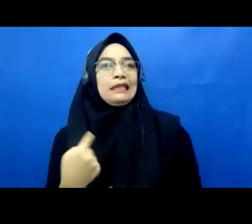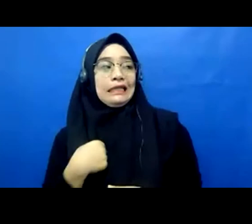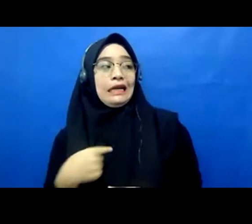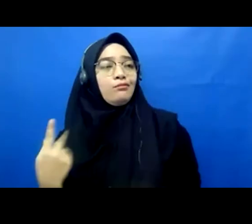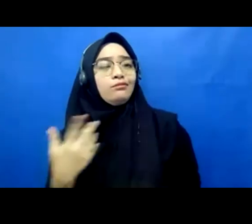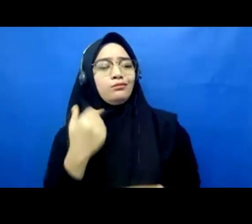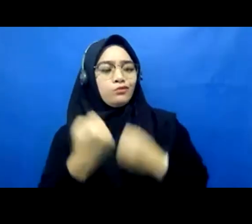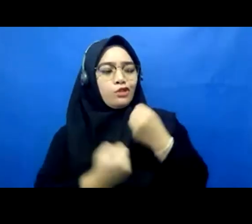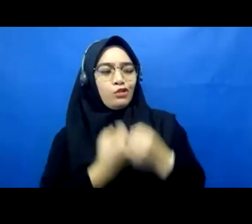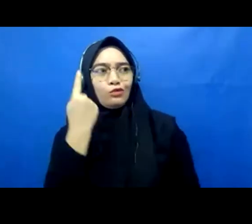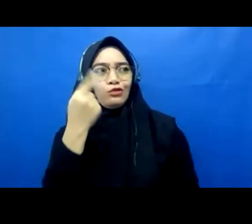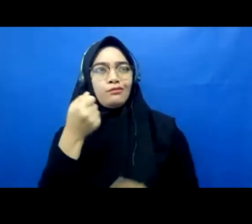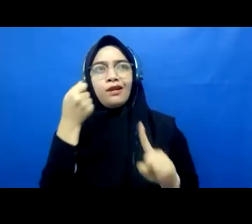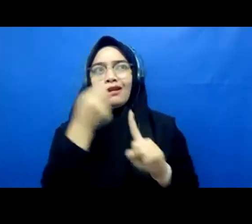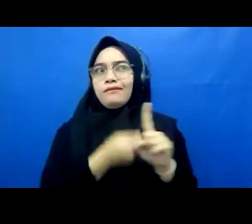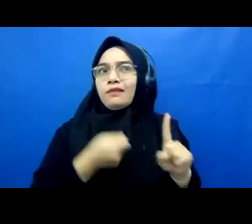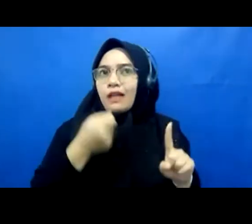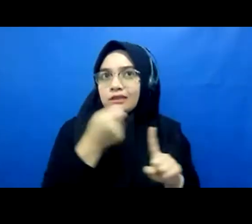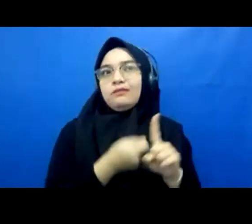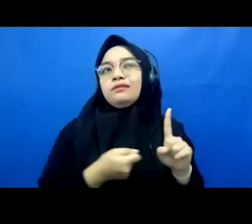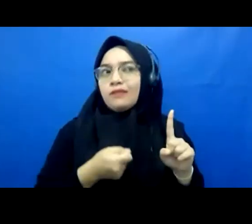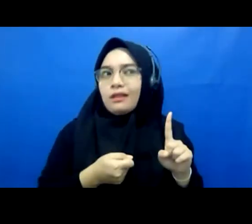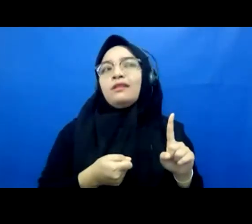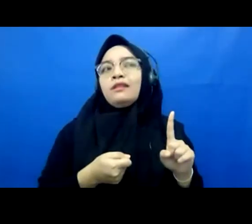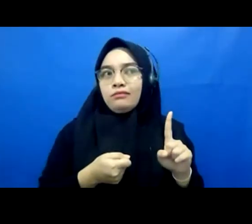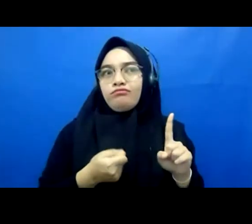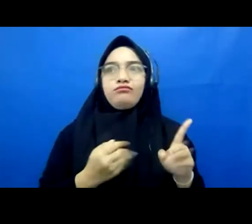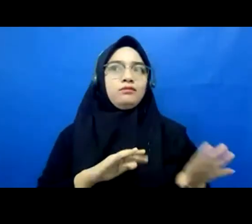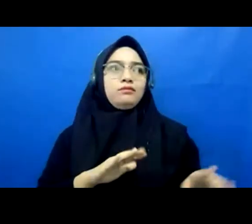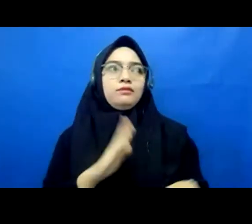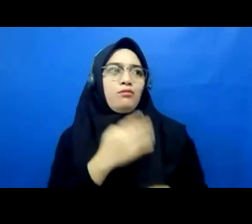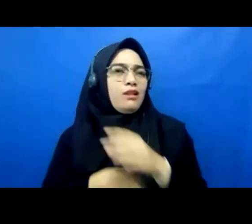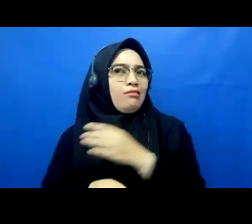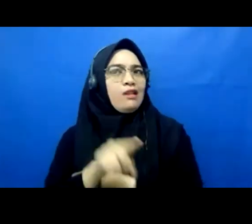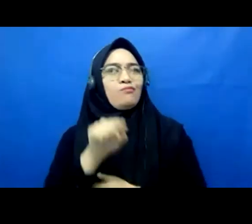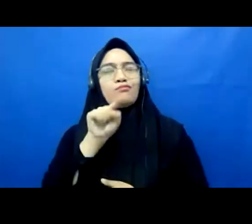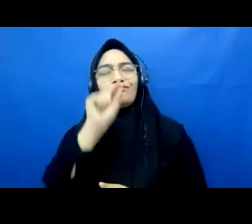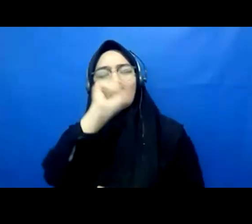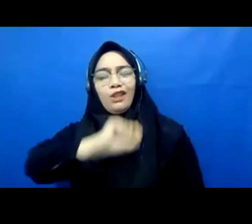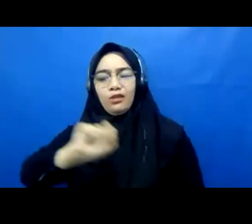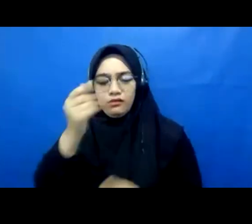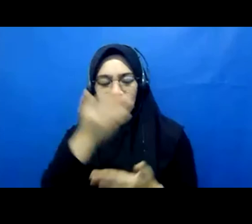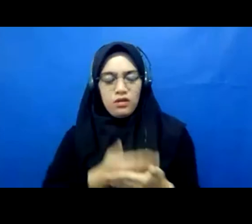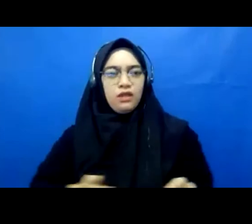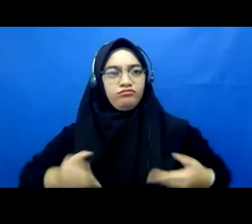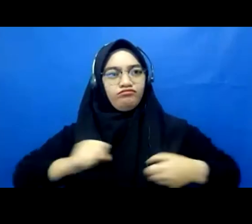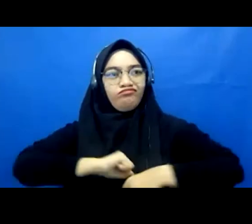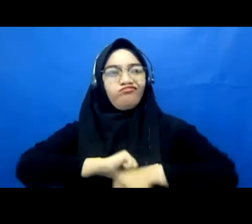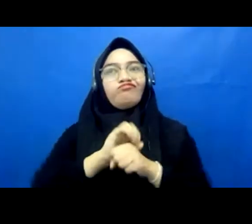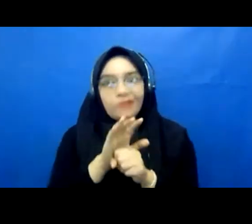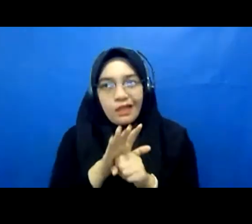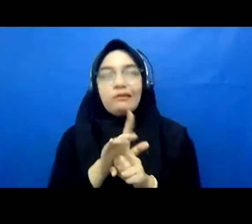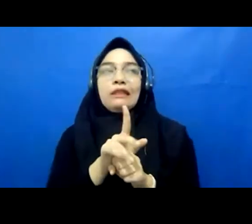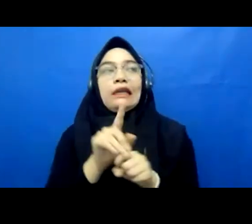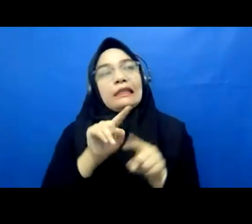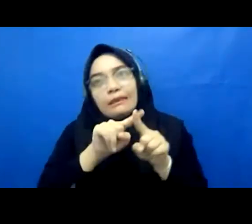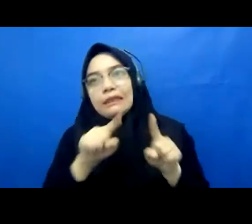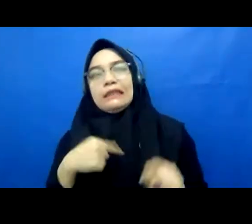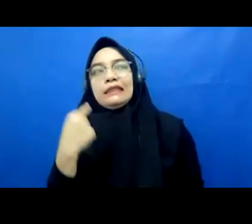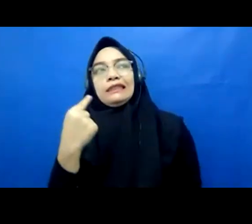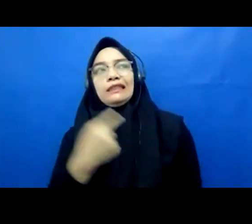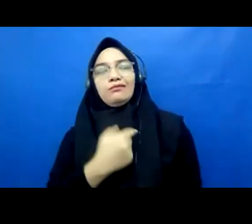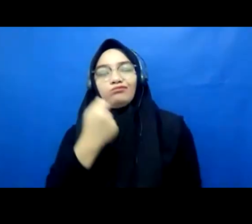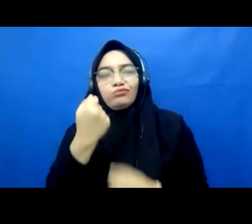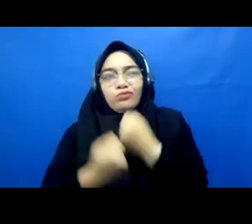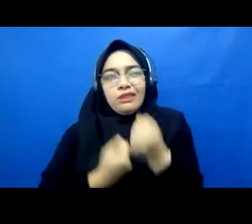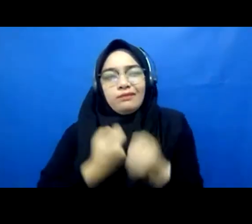think, yes, difficult times such as COVID do force us to rethink how we do it. And the more